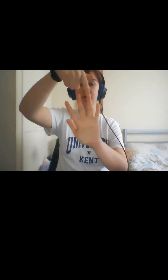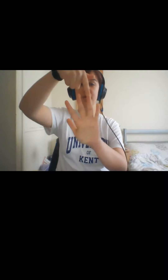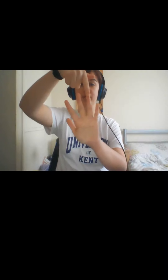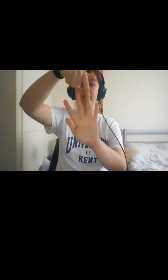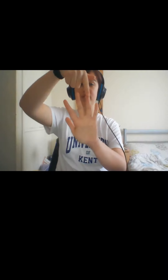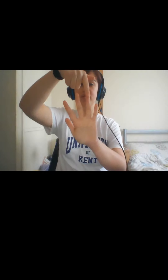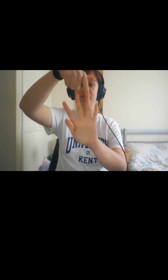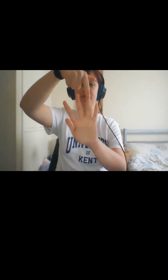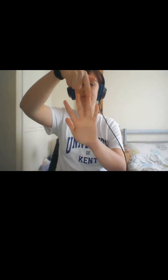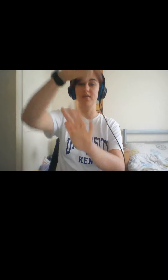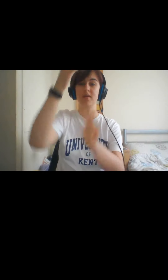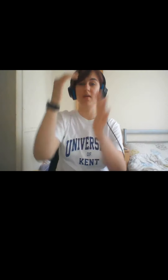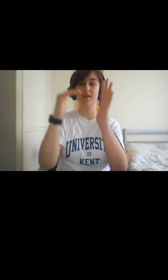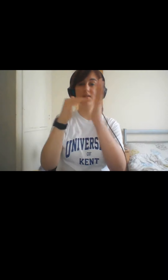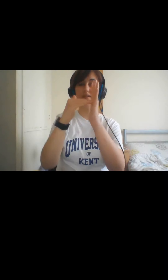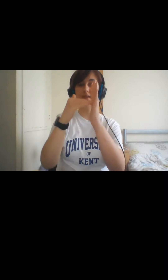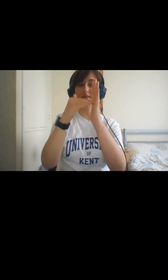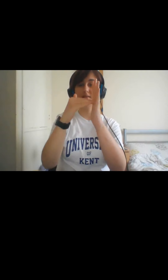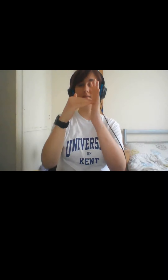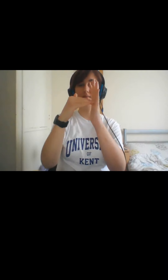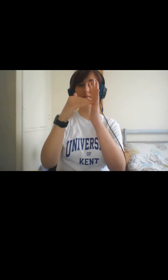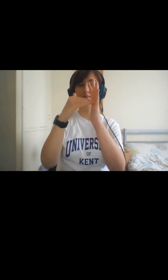O, Z,